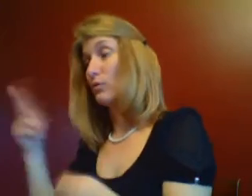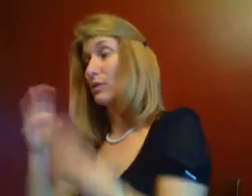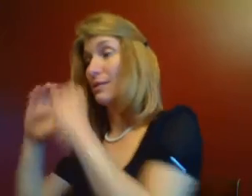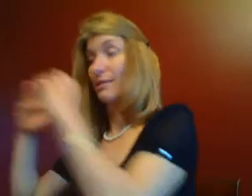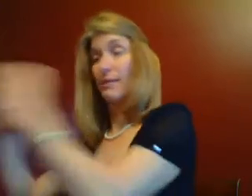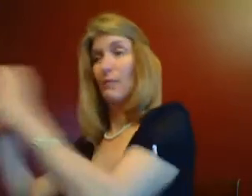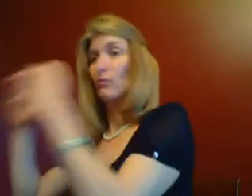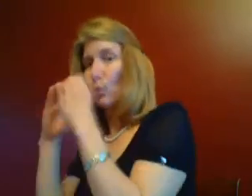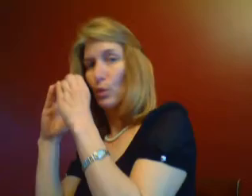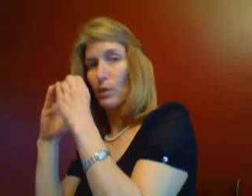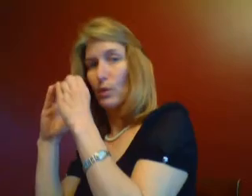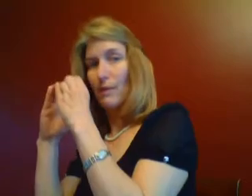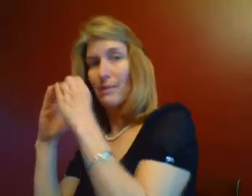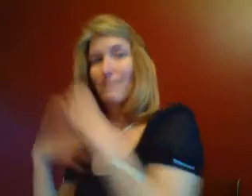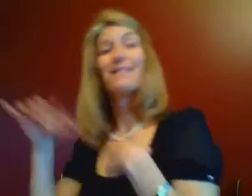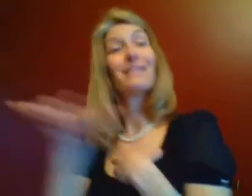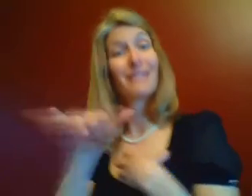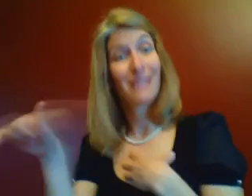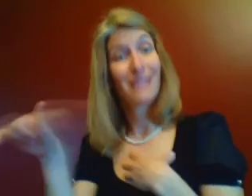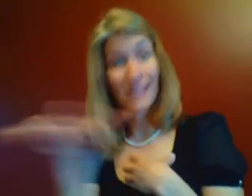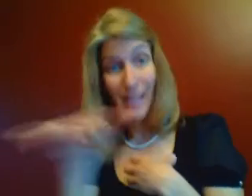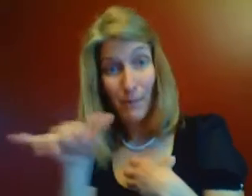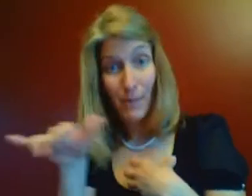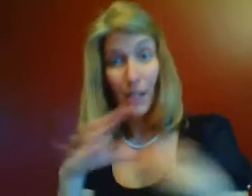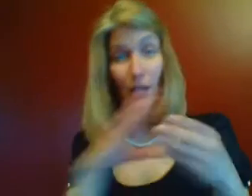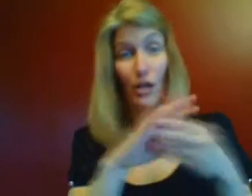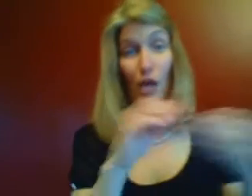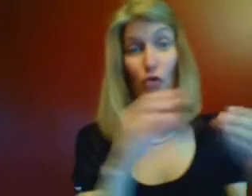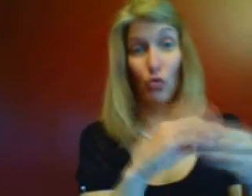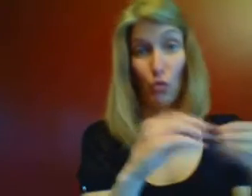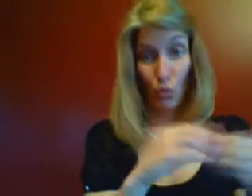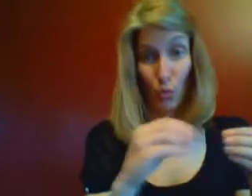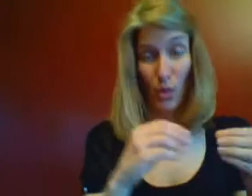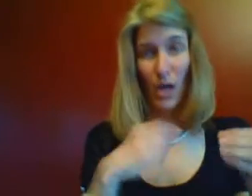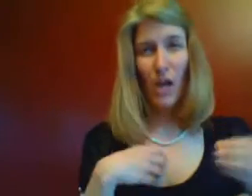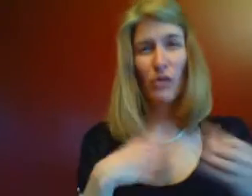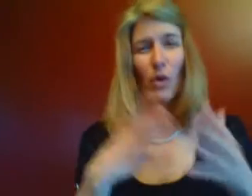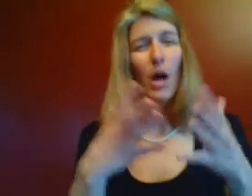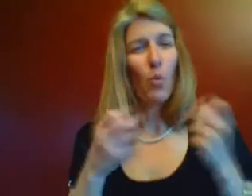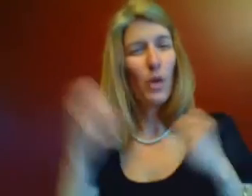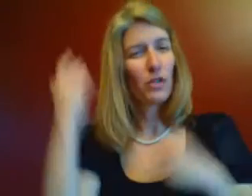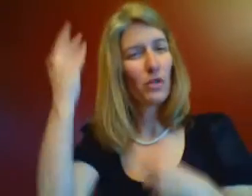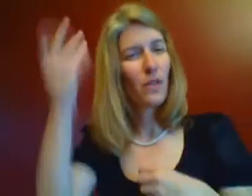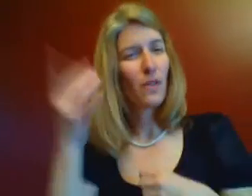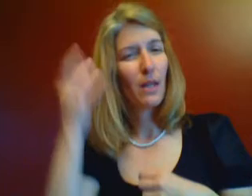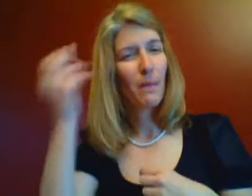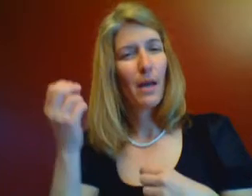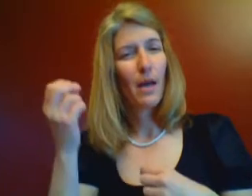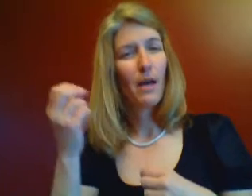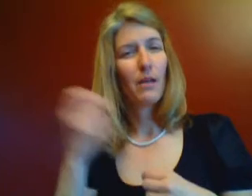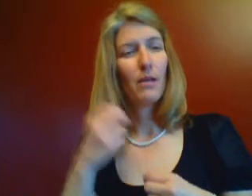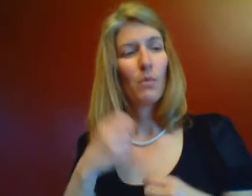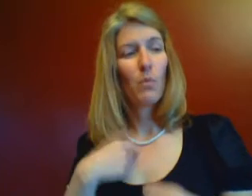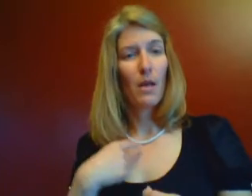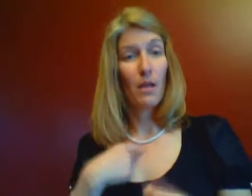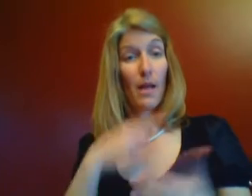of like the same thing with the story. Remember we talked about that. So I want you to really think about, while I'm reading you Goldilocks and the Three Bears,